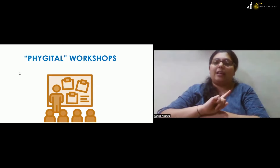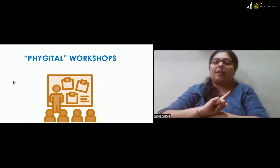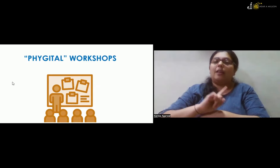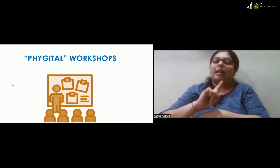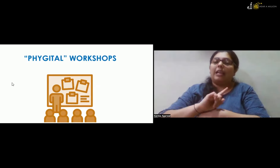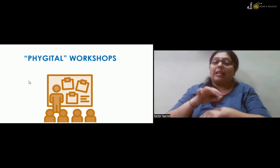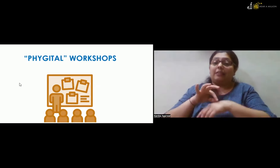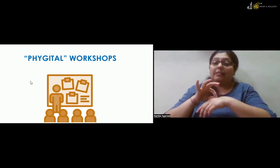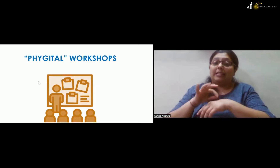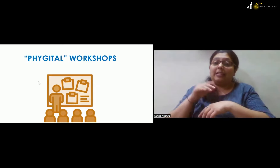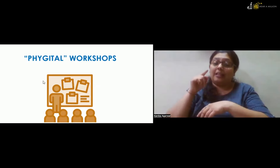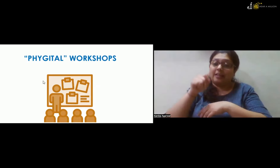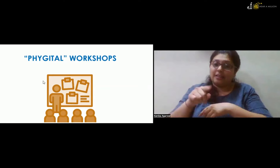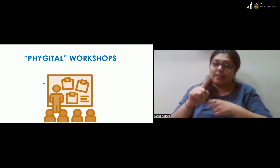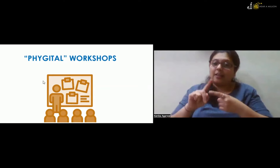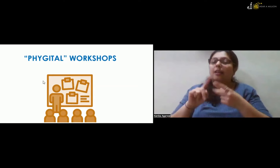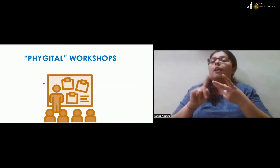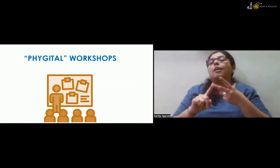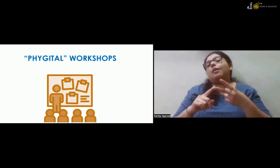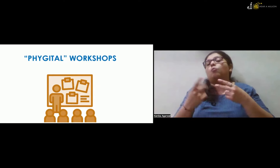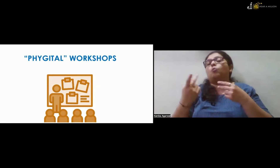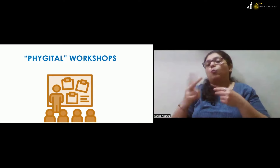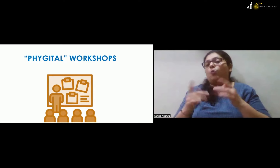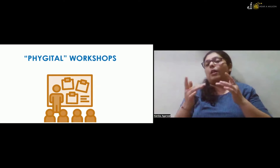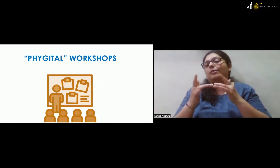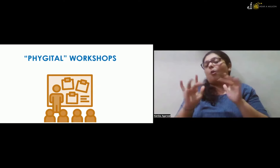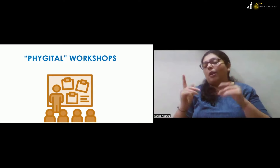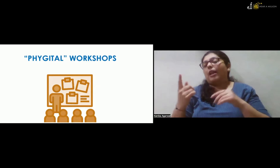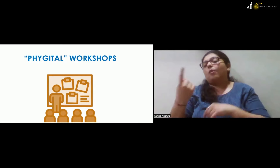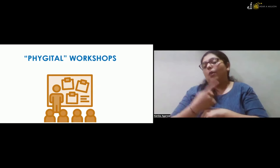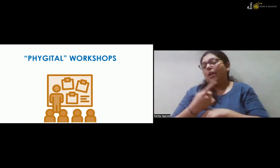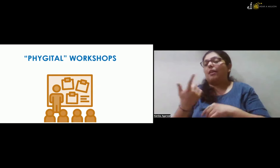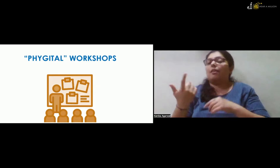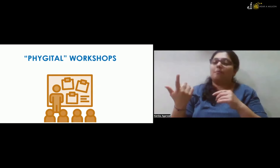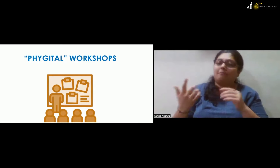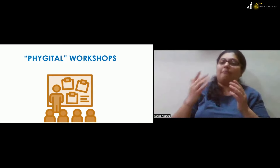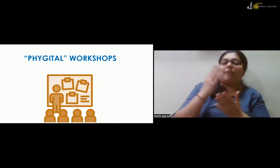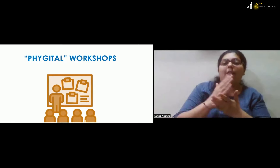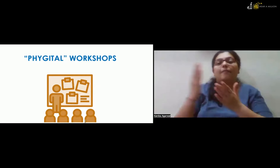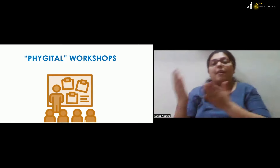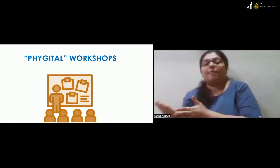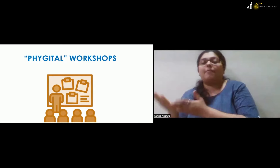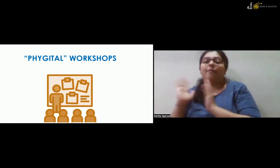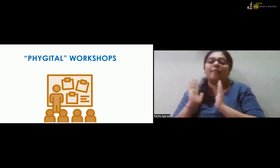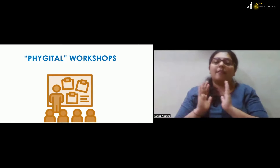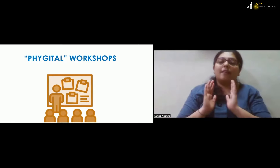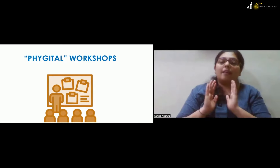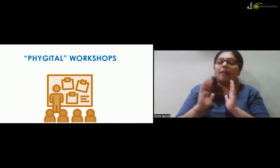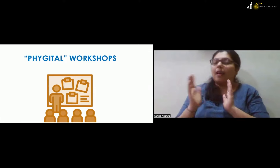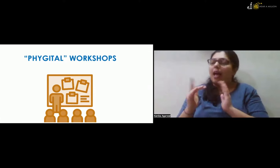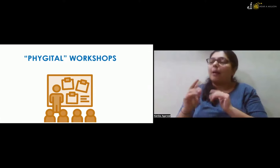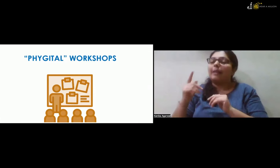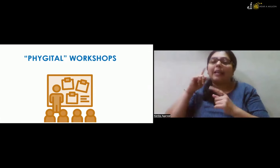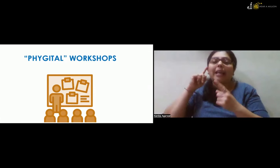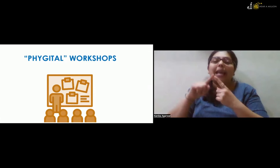And the workshops were 1 day physical or in-person workshop, and